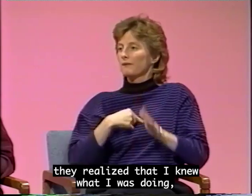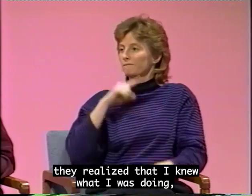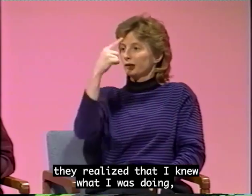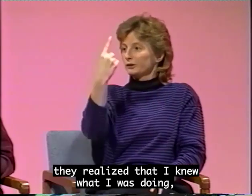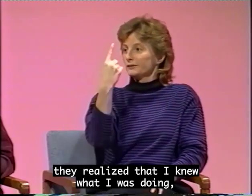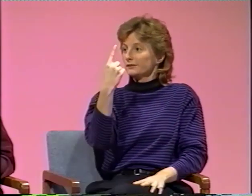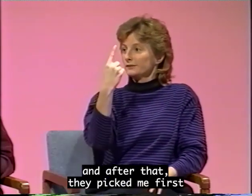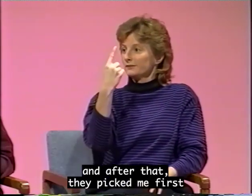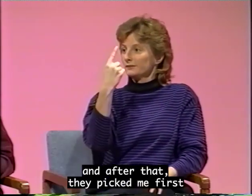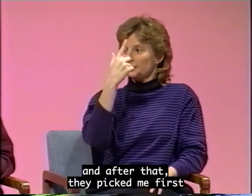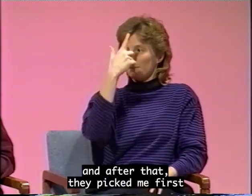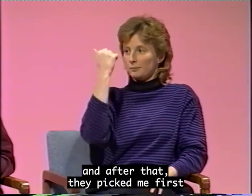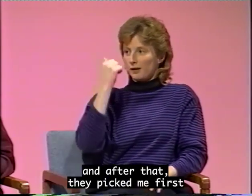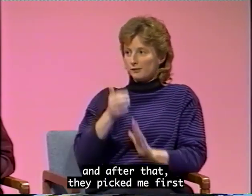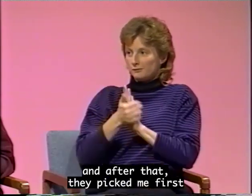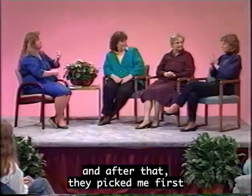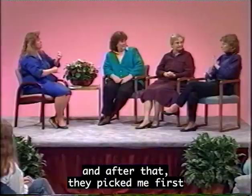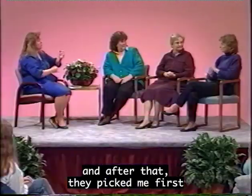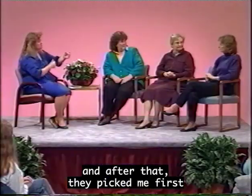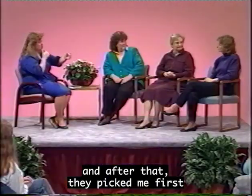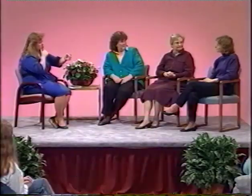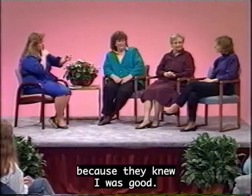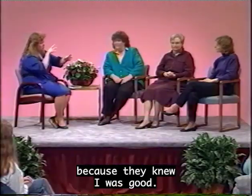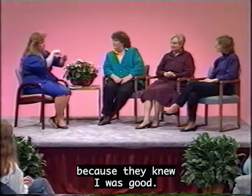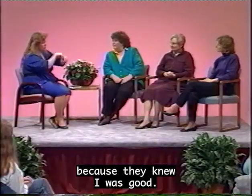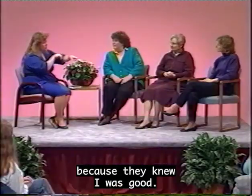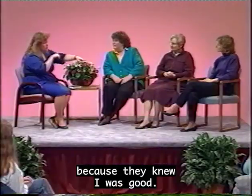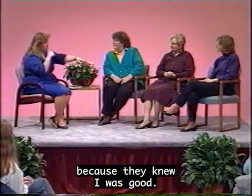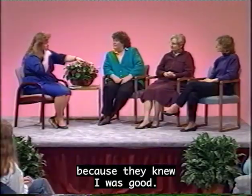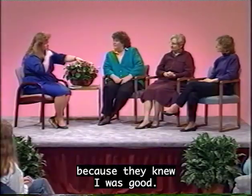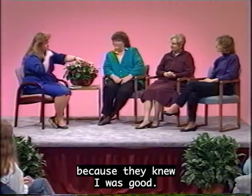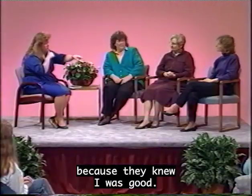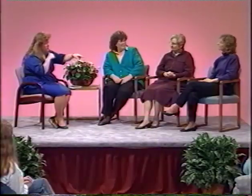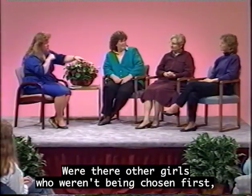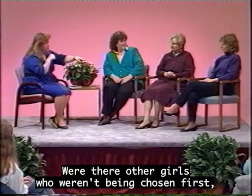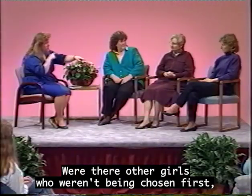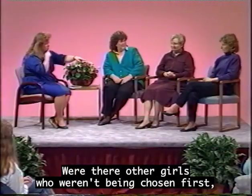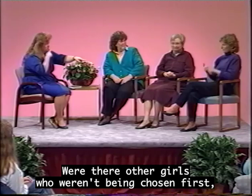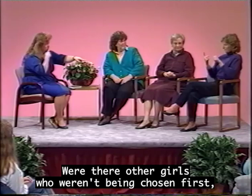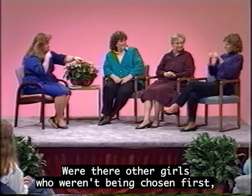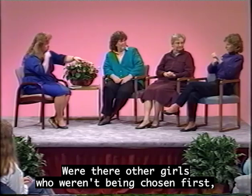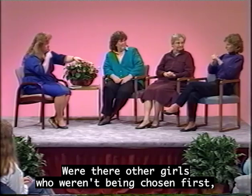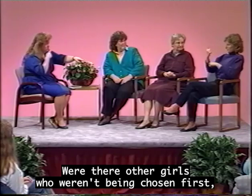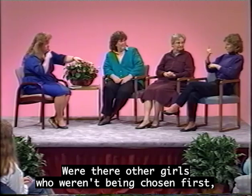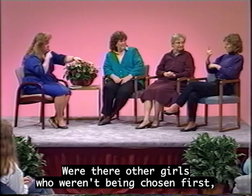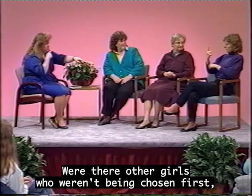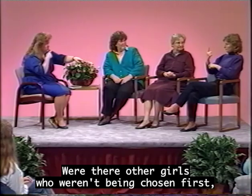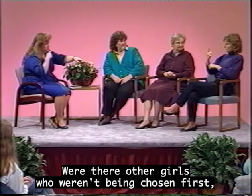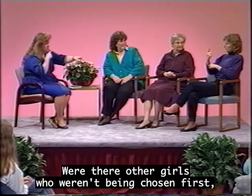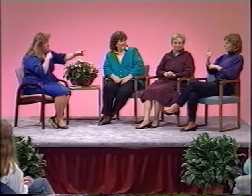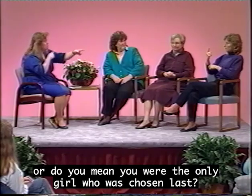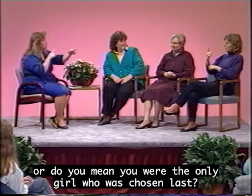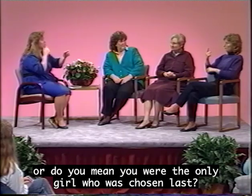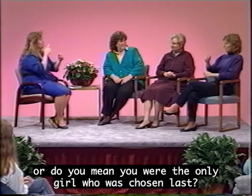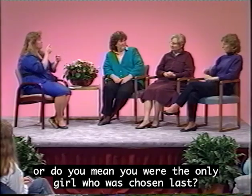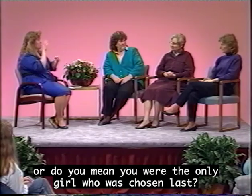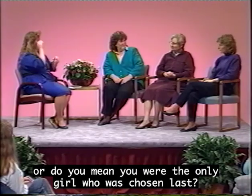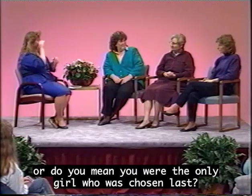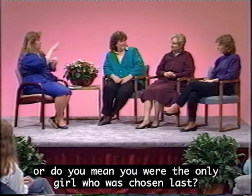was doing. And after that, they picked me first because they knew I was good. Were there other girls who weren't being chosen first, or do you mean you were the only